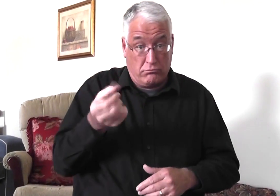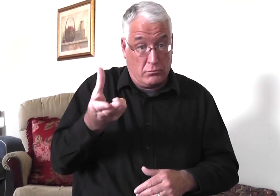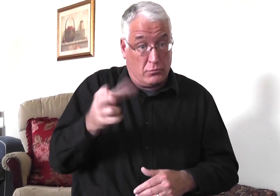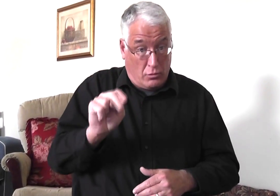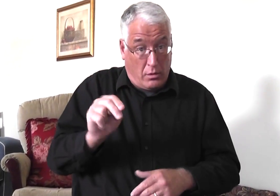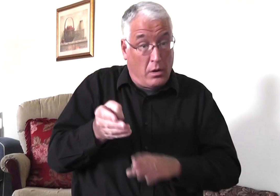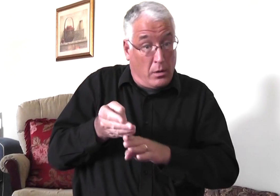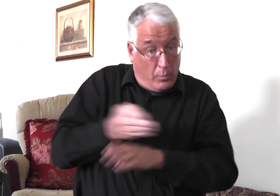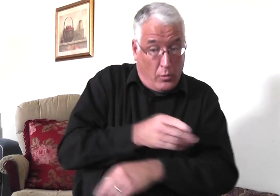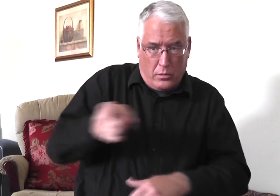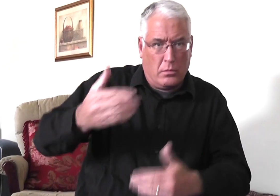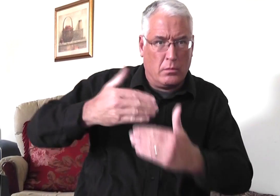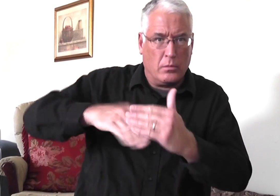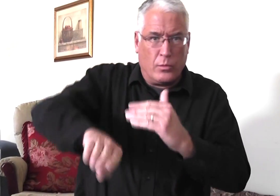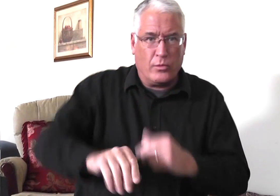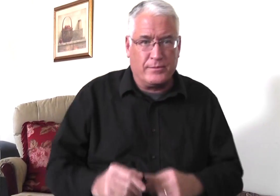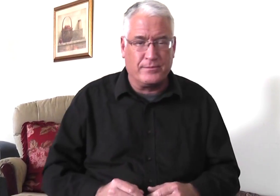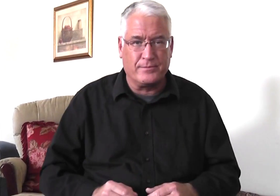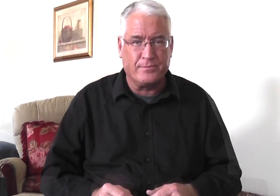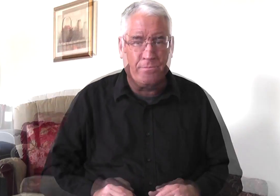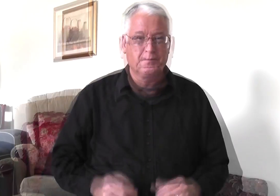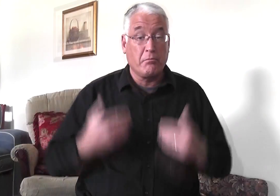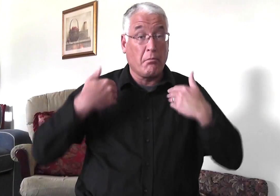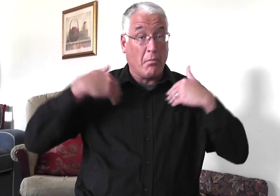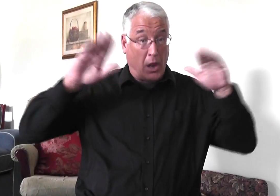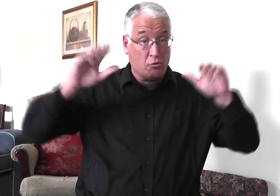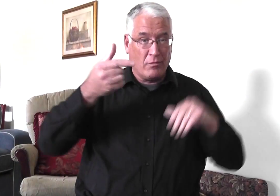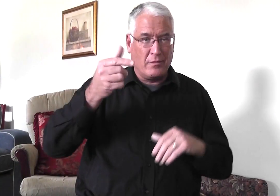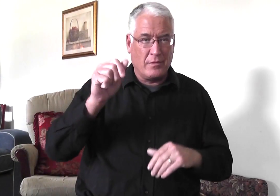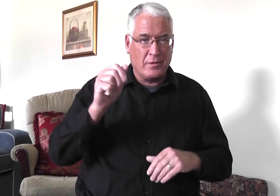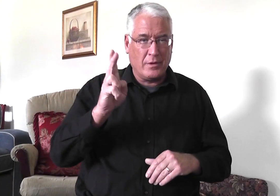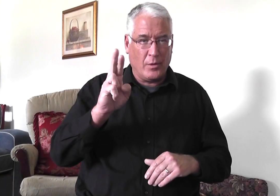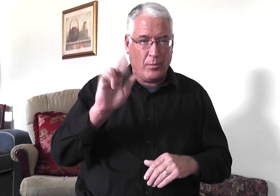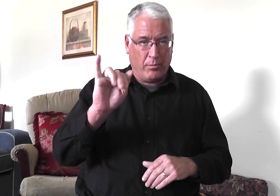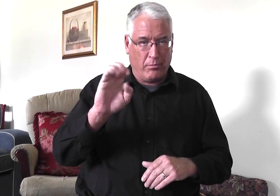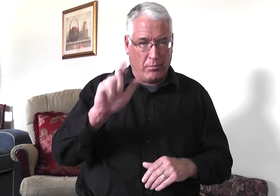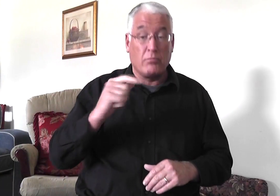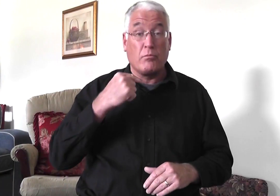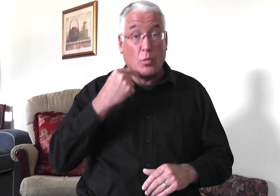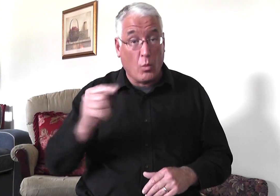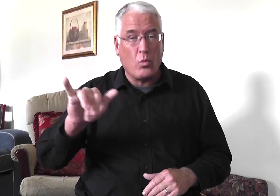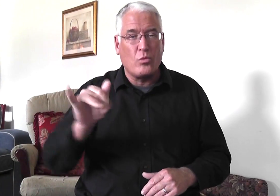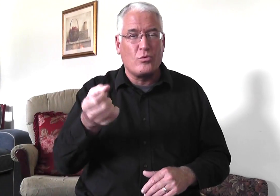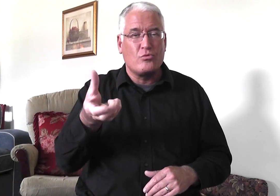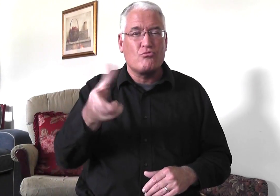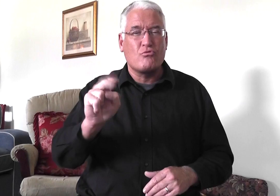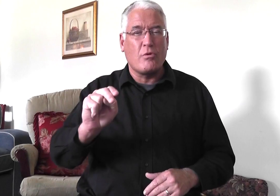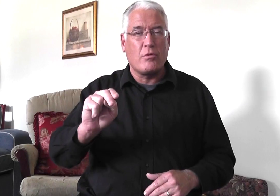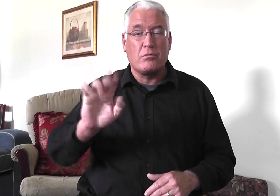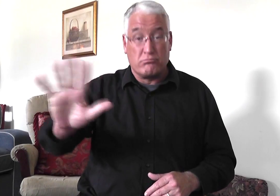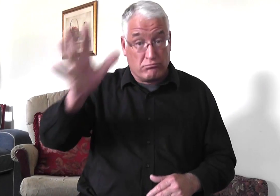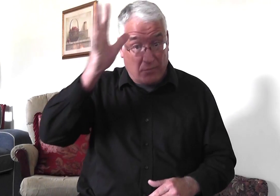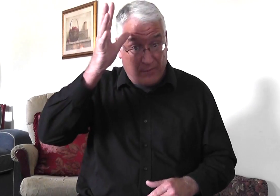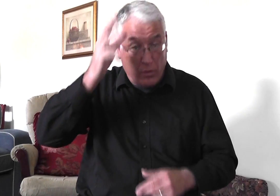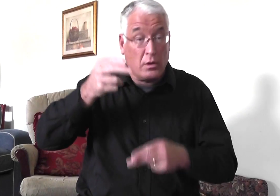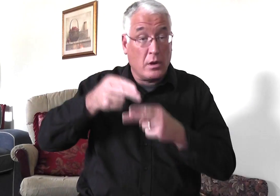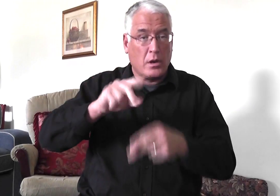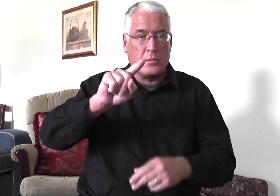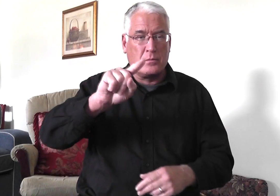God had purposed for John's life before he was even born. An angel named Gabriel went to his